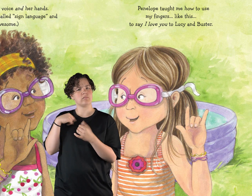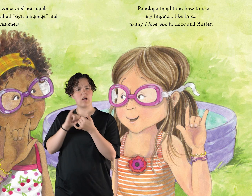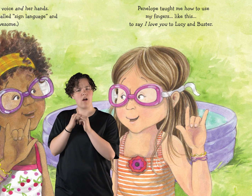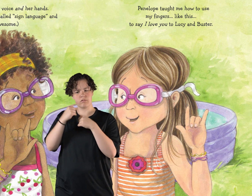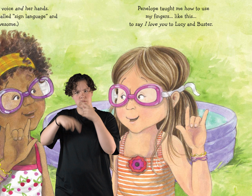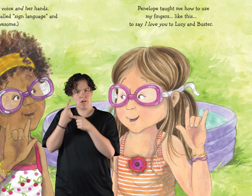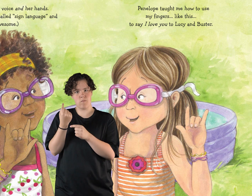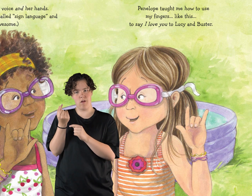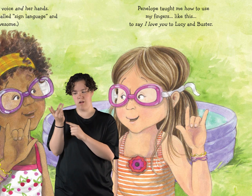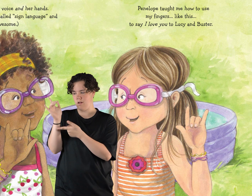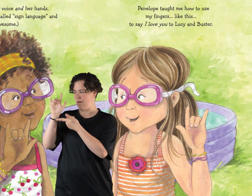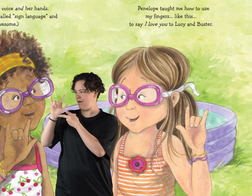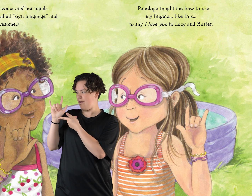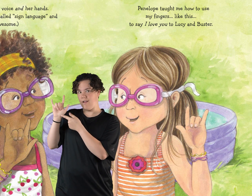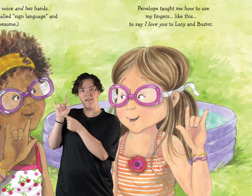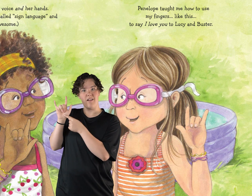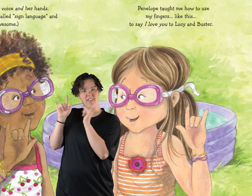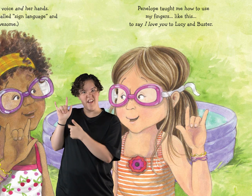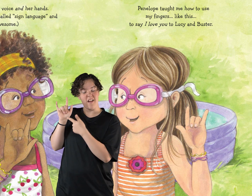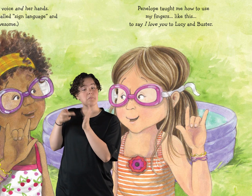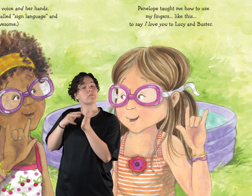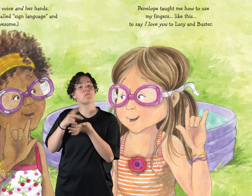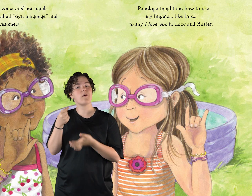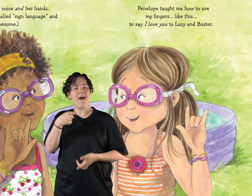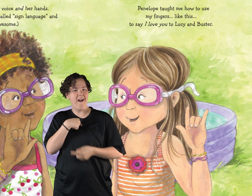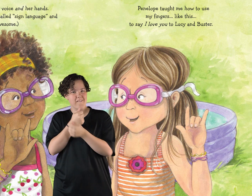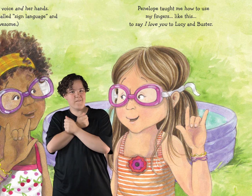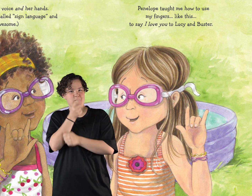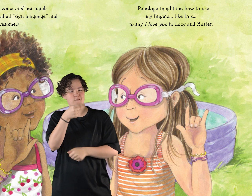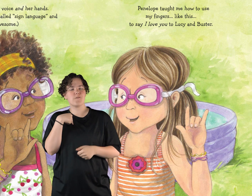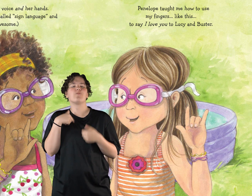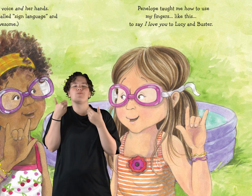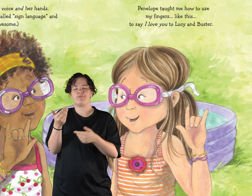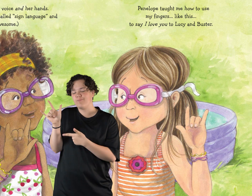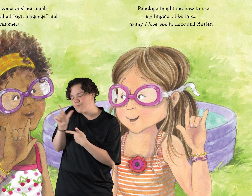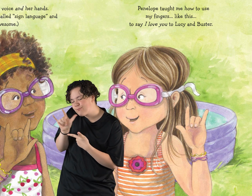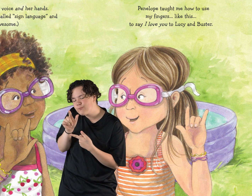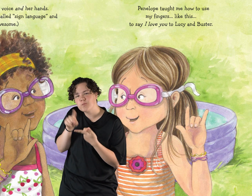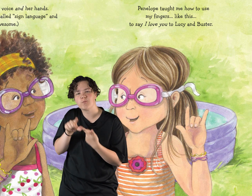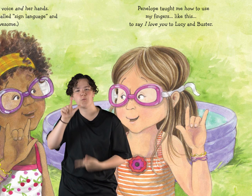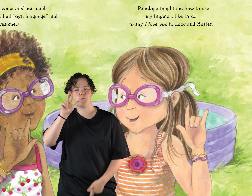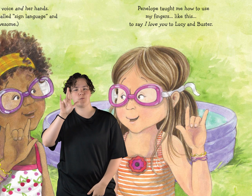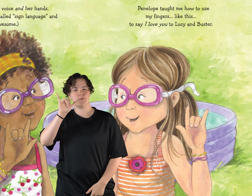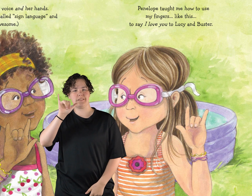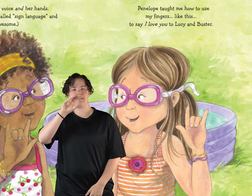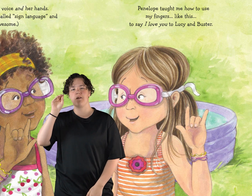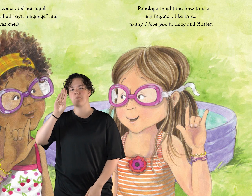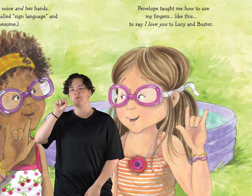Penelope taught me how to use my fingers, like this, to say I love you to Lucy and